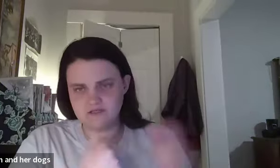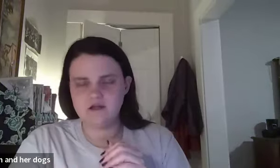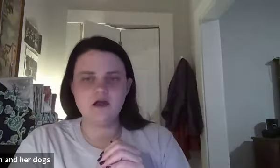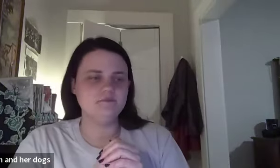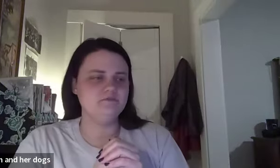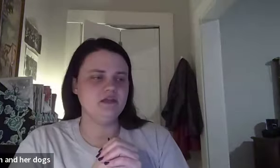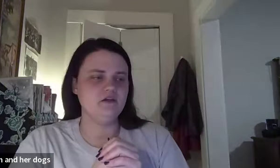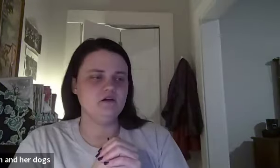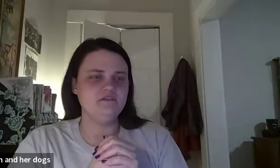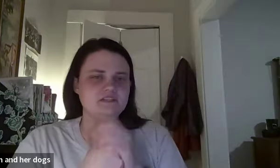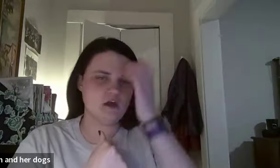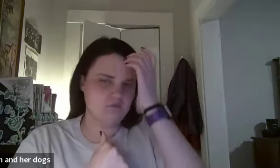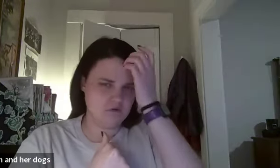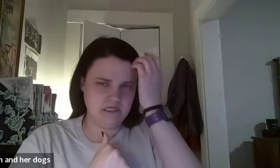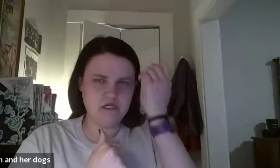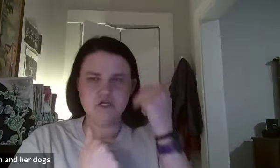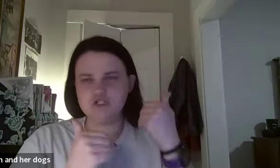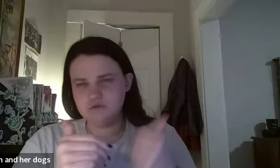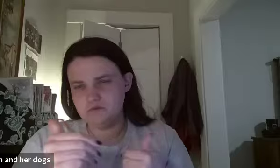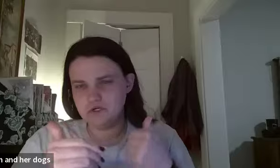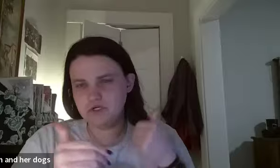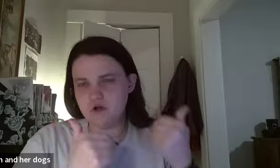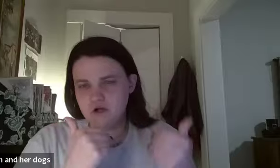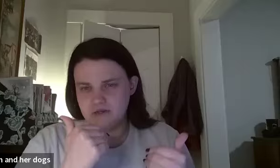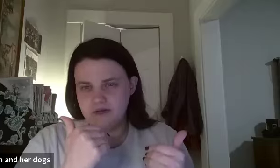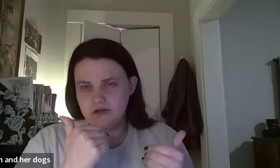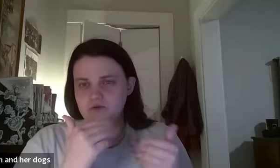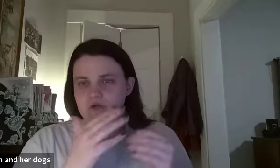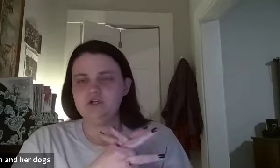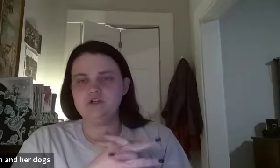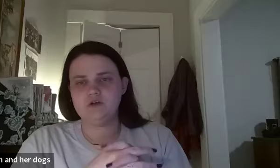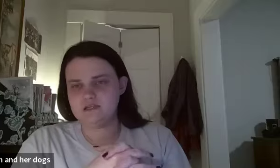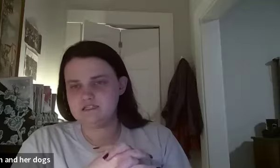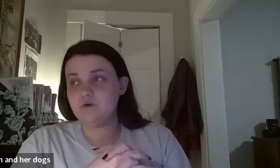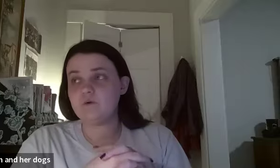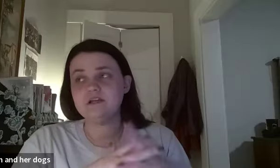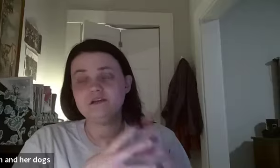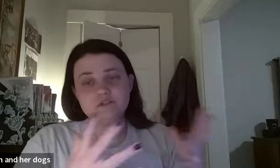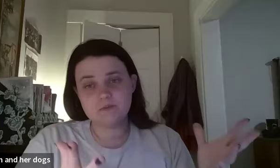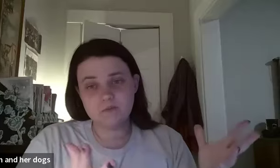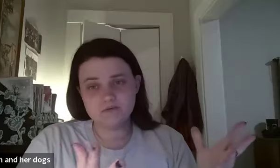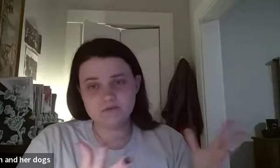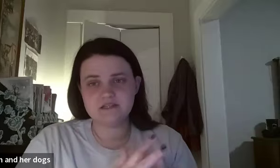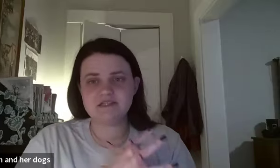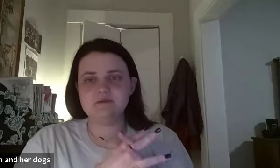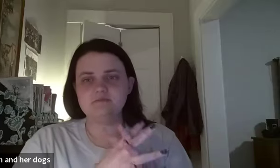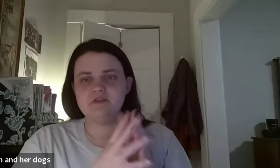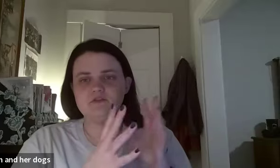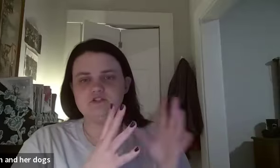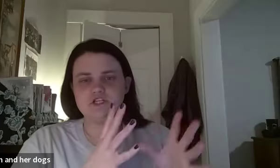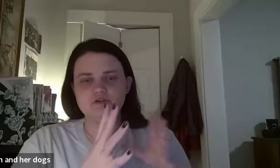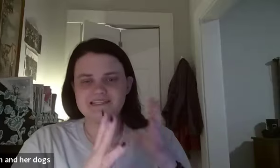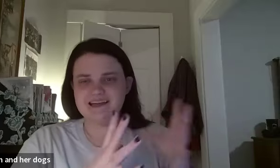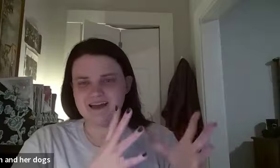cousin. Depending on if it's not really too important, you're talking about your cousin, or can even talk about multiple cousins, but gender is not